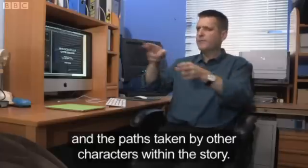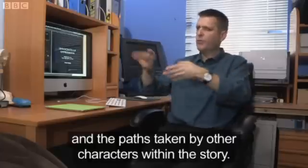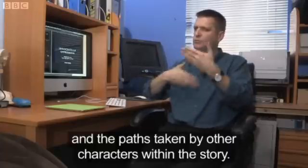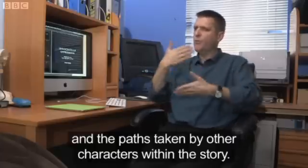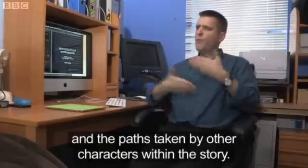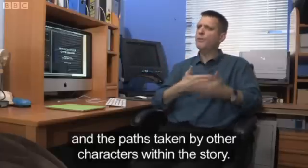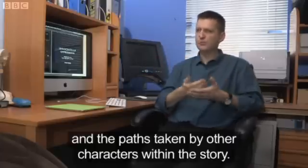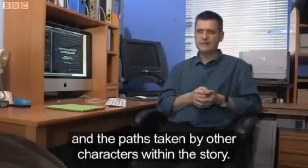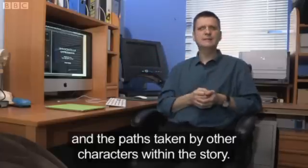within the story.